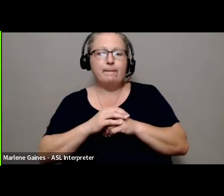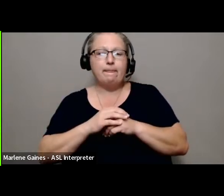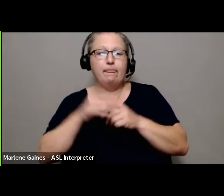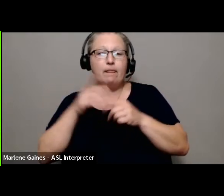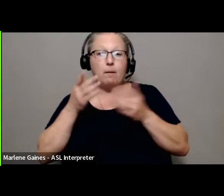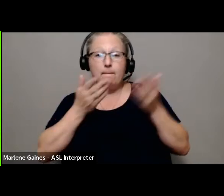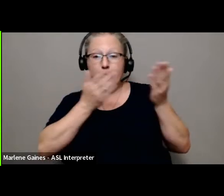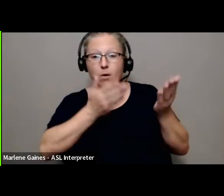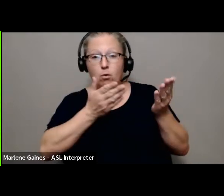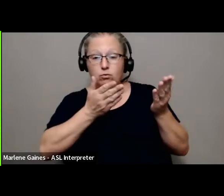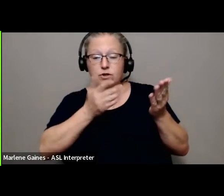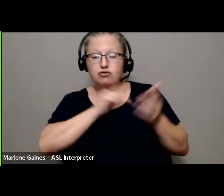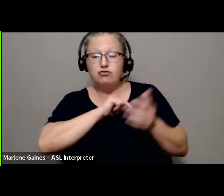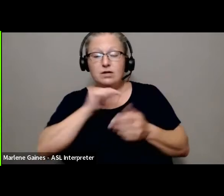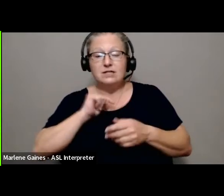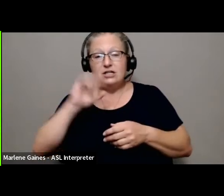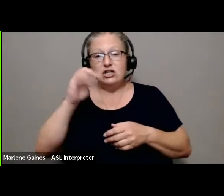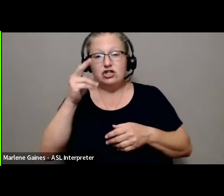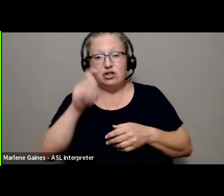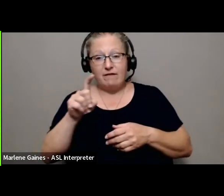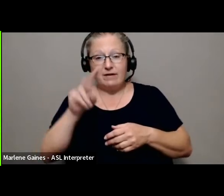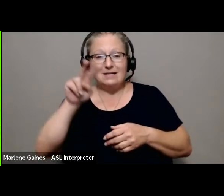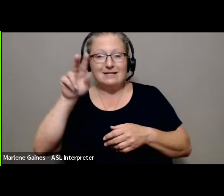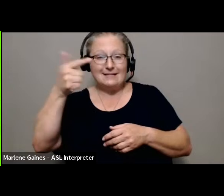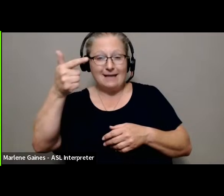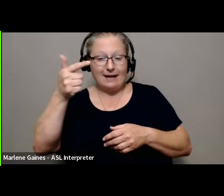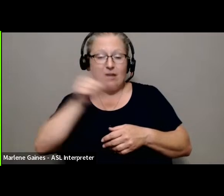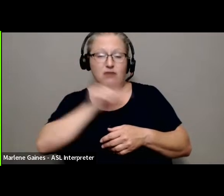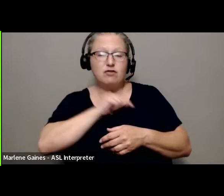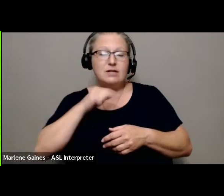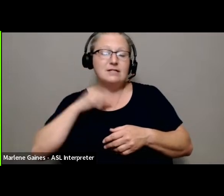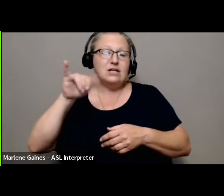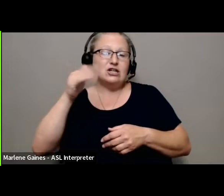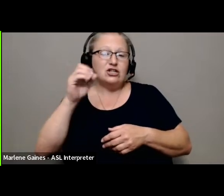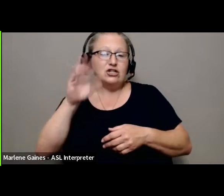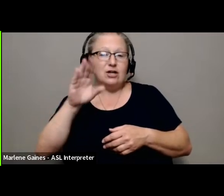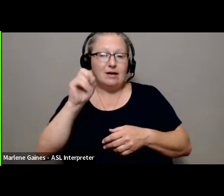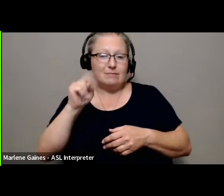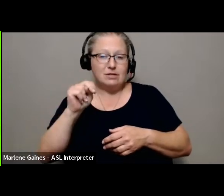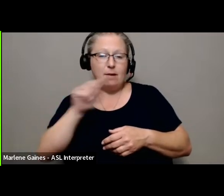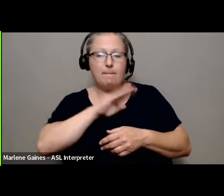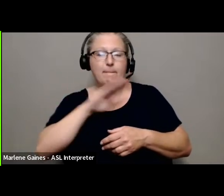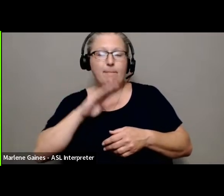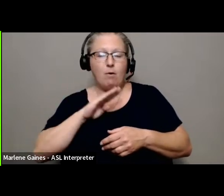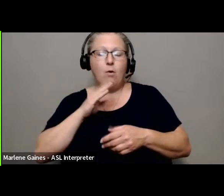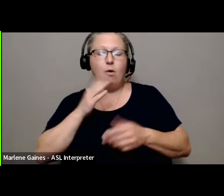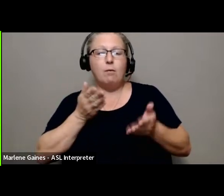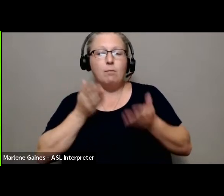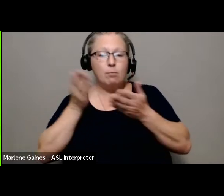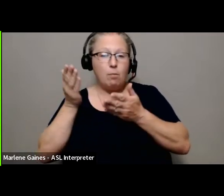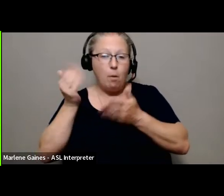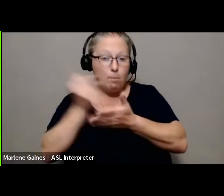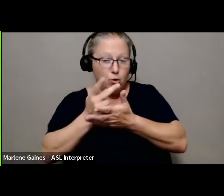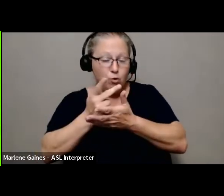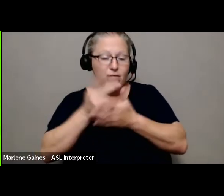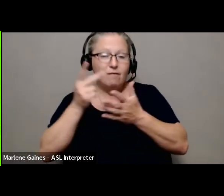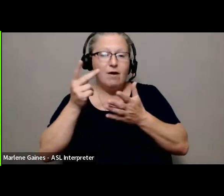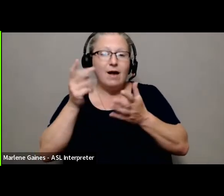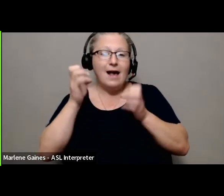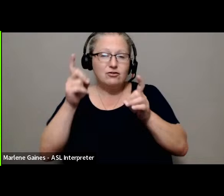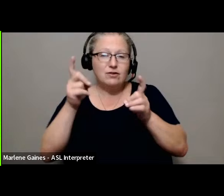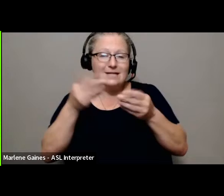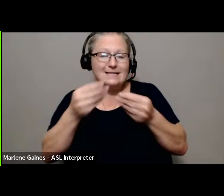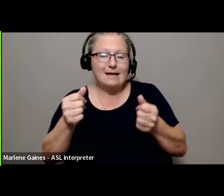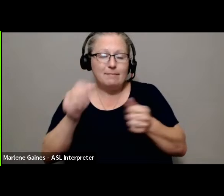motion of Trustee Chavez, seconded by Trustee Jacobson, the board moved to approve special education settlement case